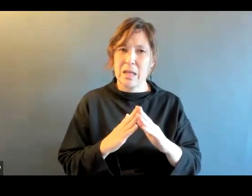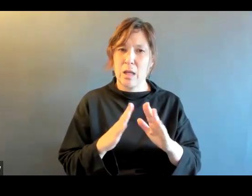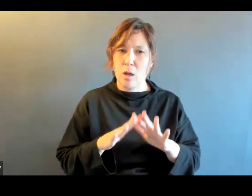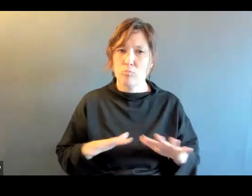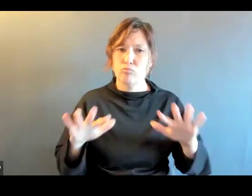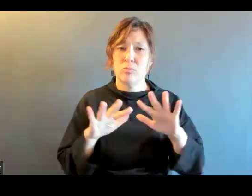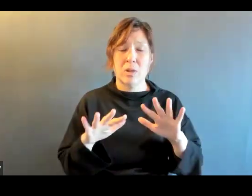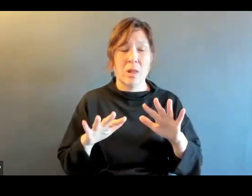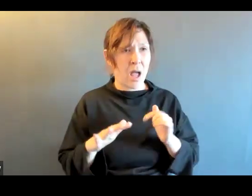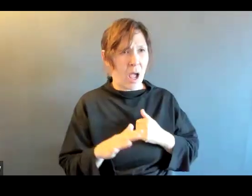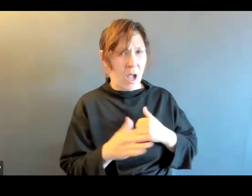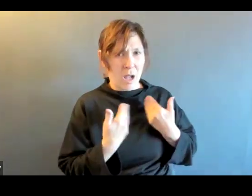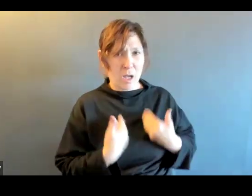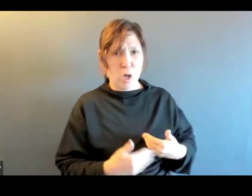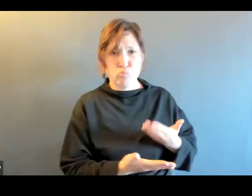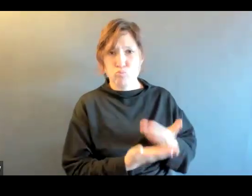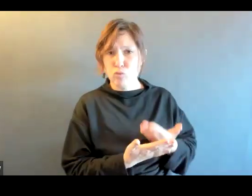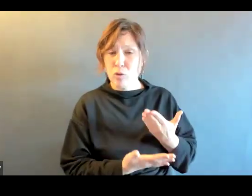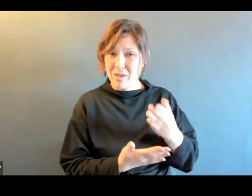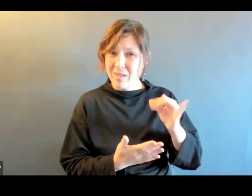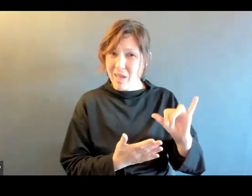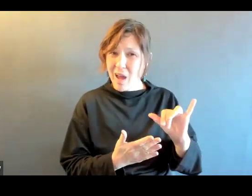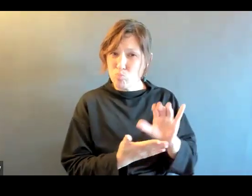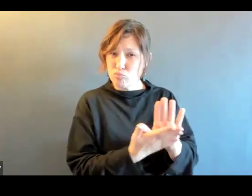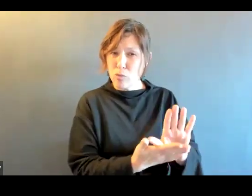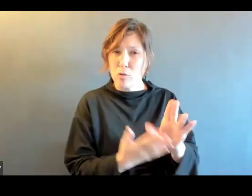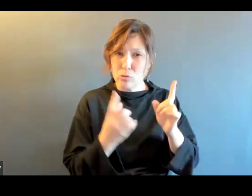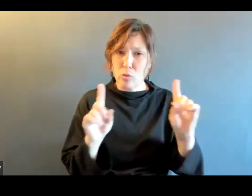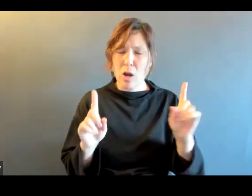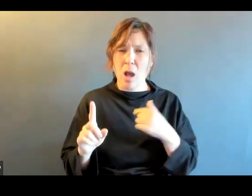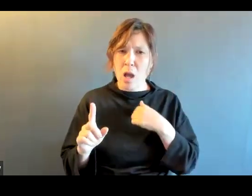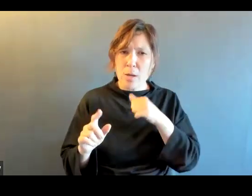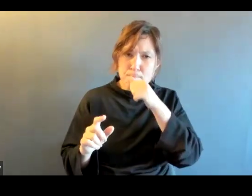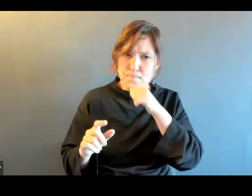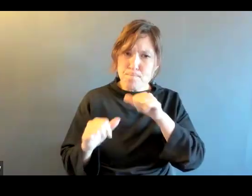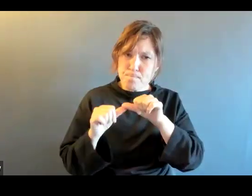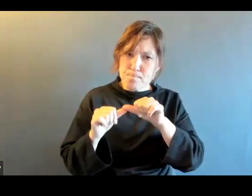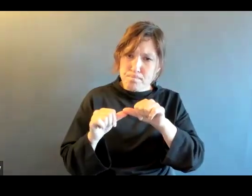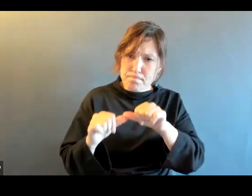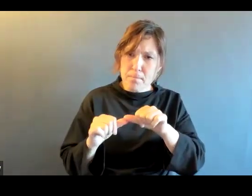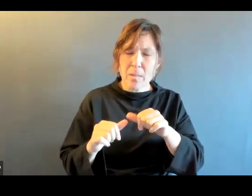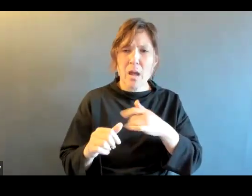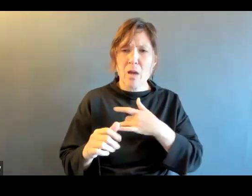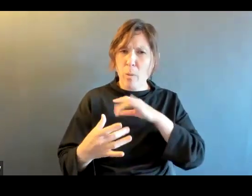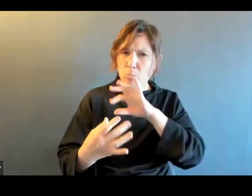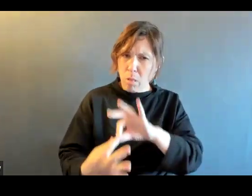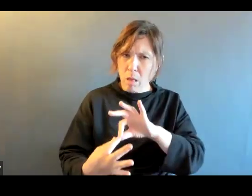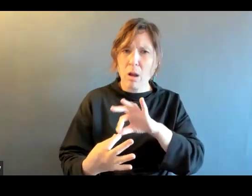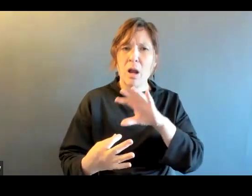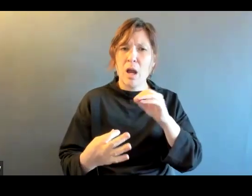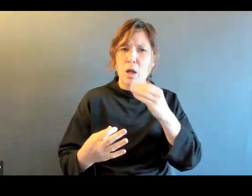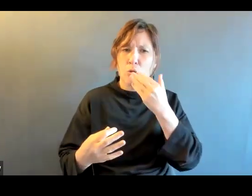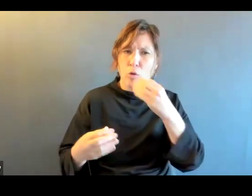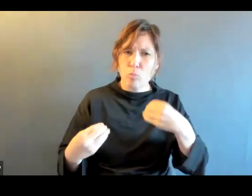proof that bilingual education works. My story is one of perseverance, belonging, and opportunity, which mirrors many bilingual